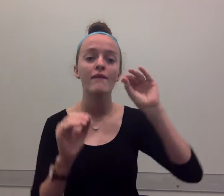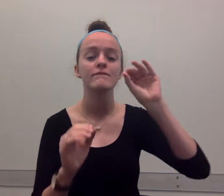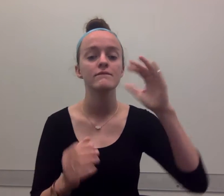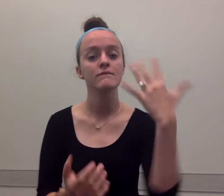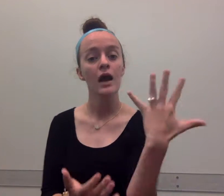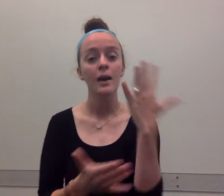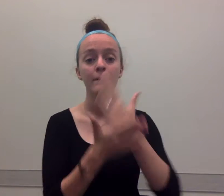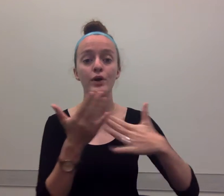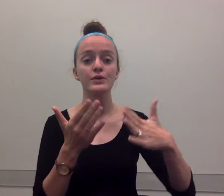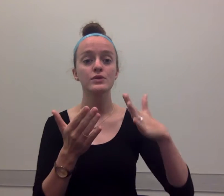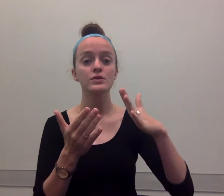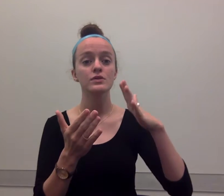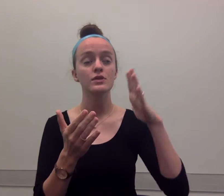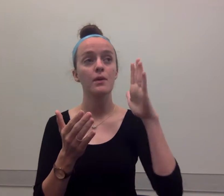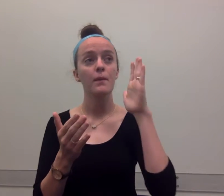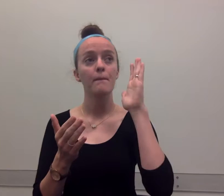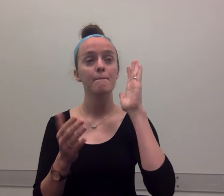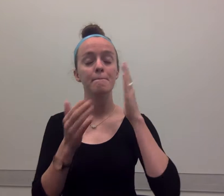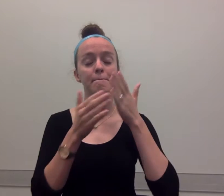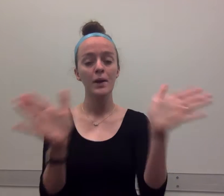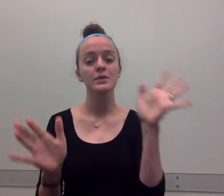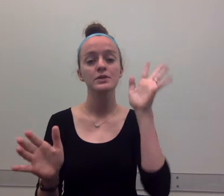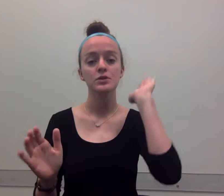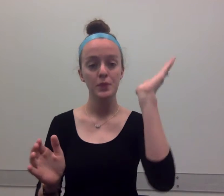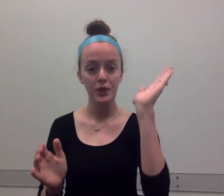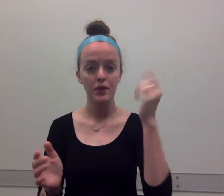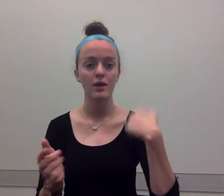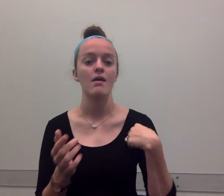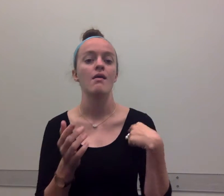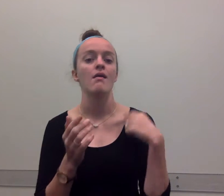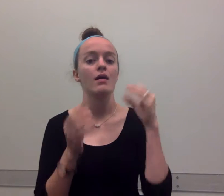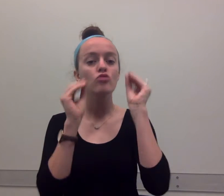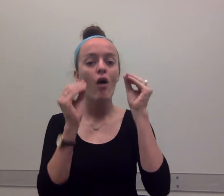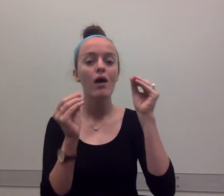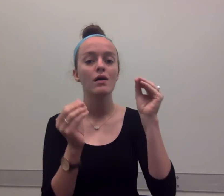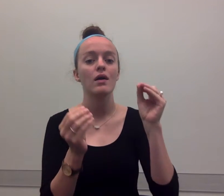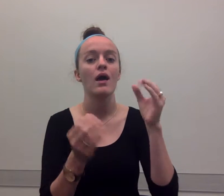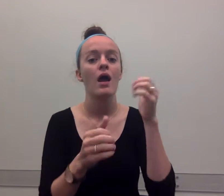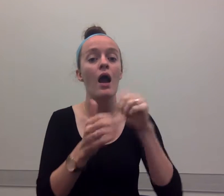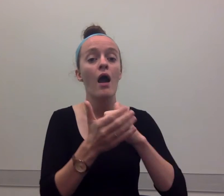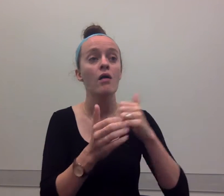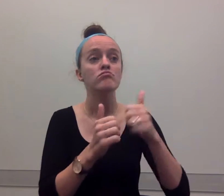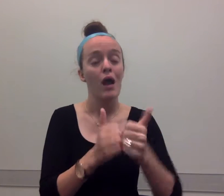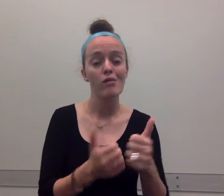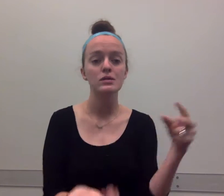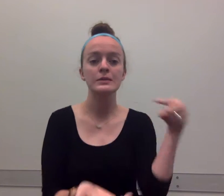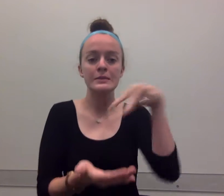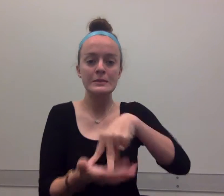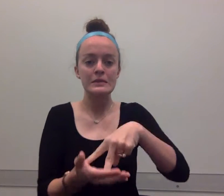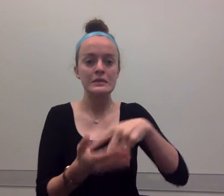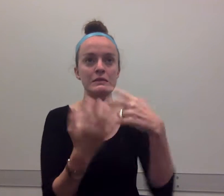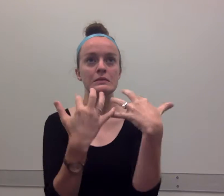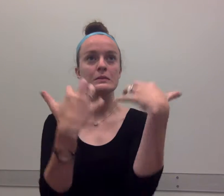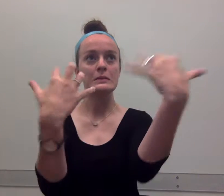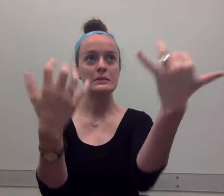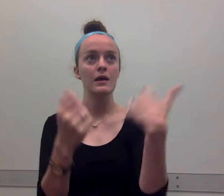speaking. I loved it. We learned the basics of how to stand in front of people and deliver a powerful message. That's what I'm going to share